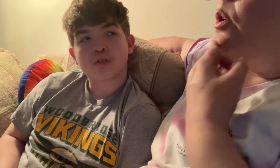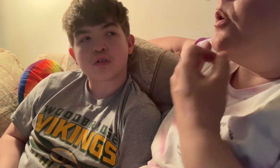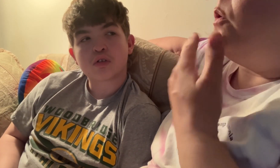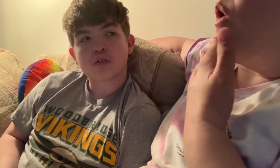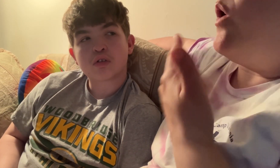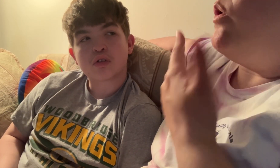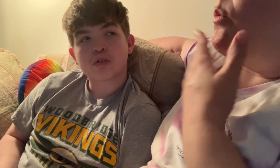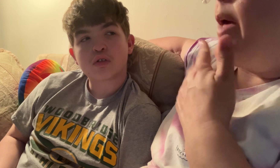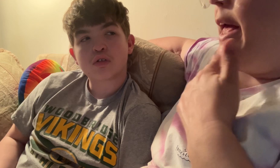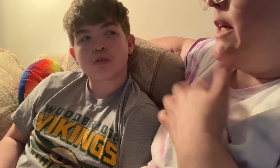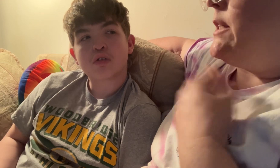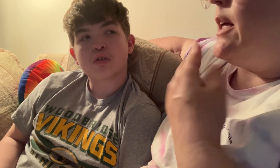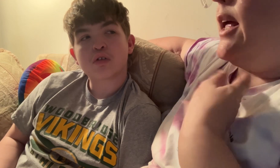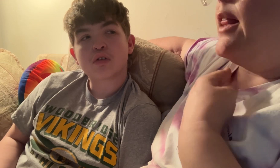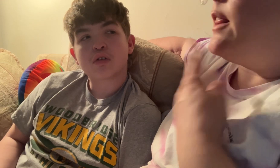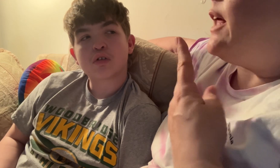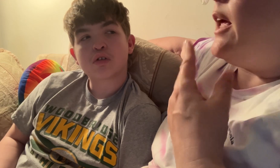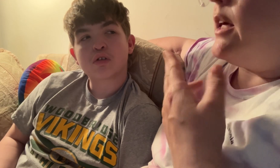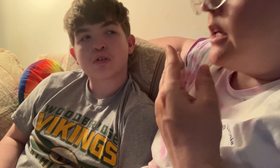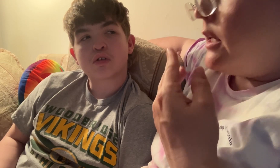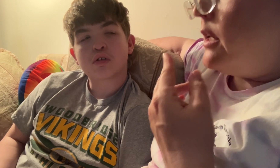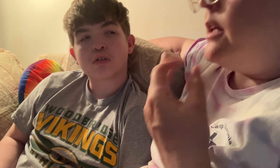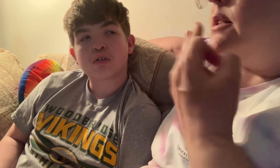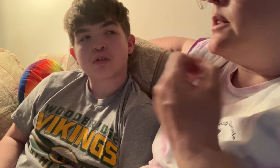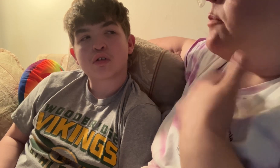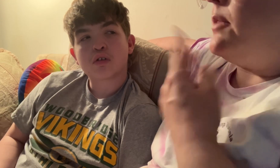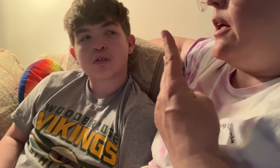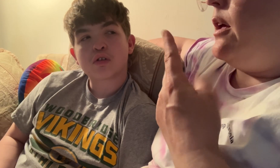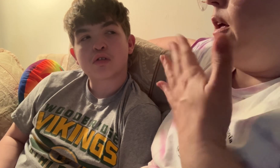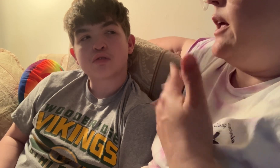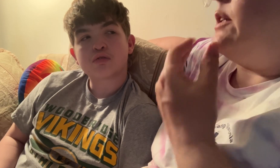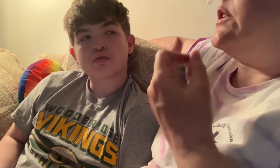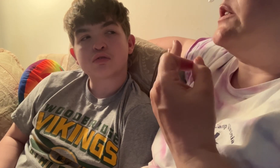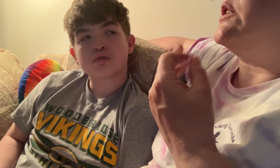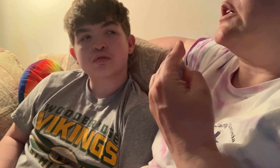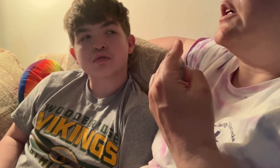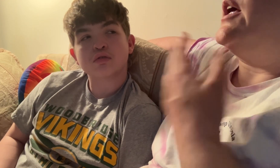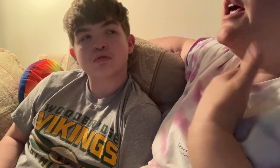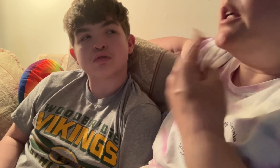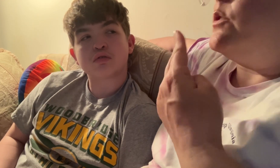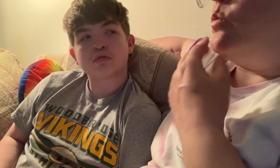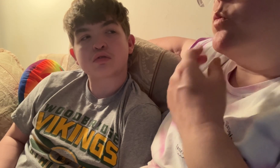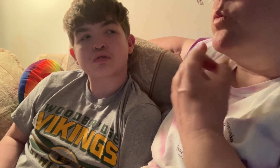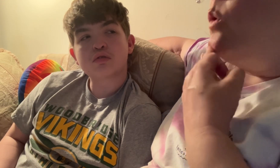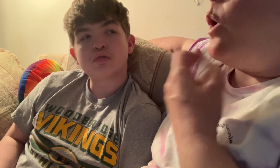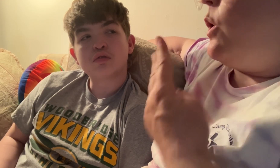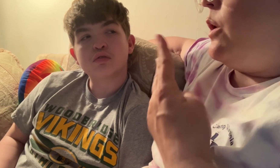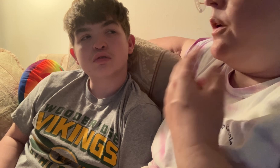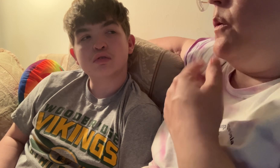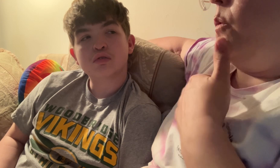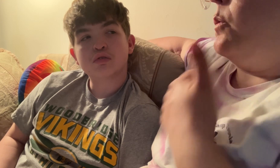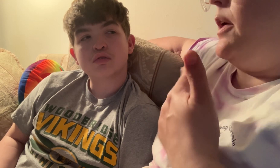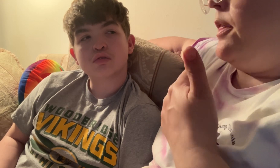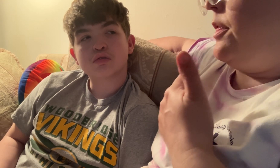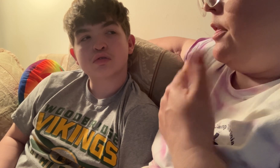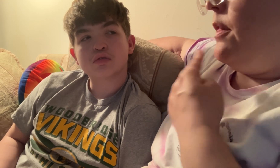who always think something is wrong with